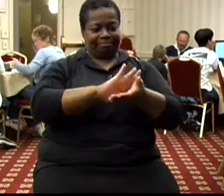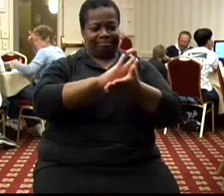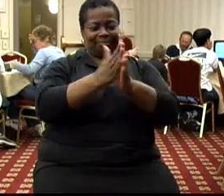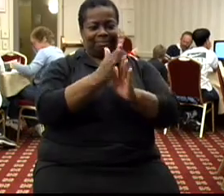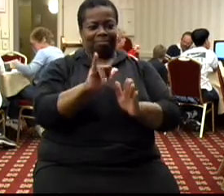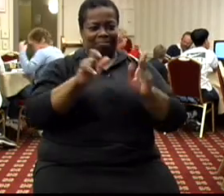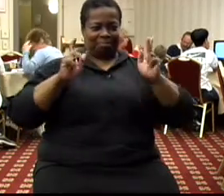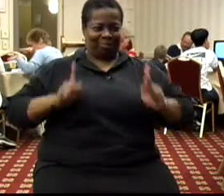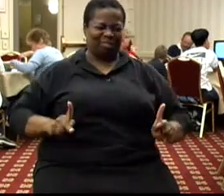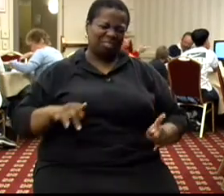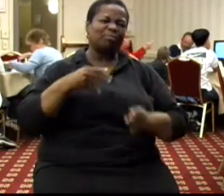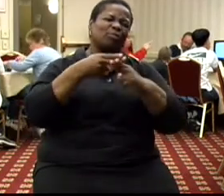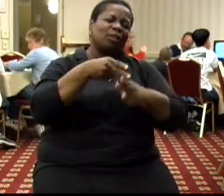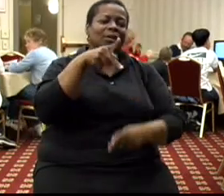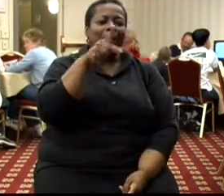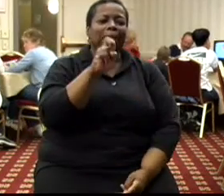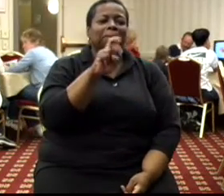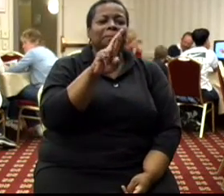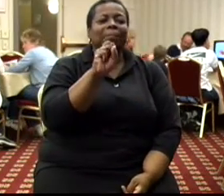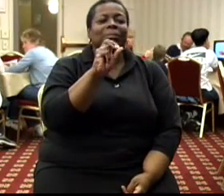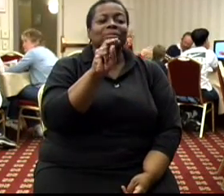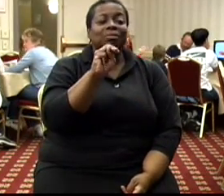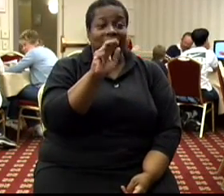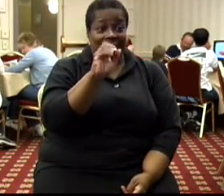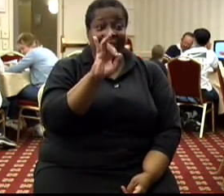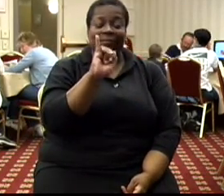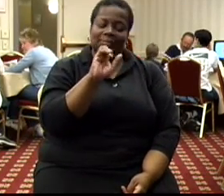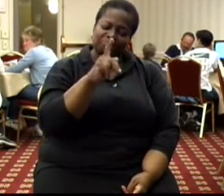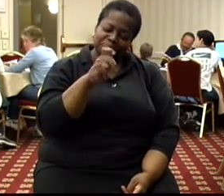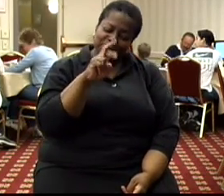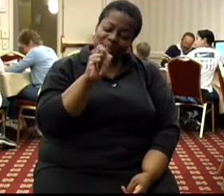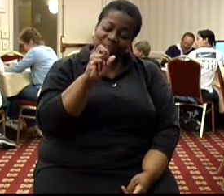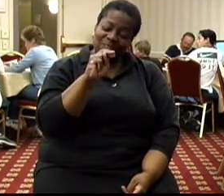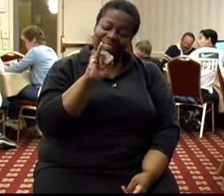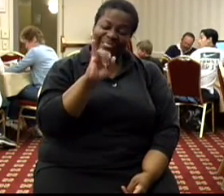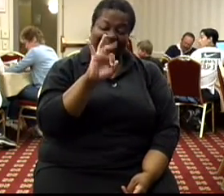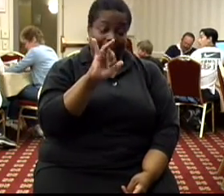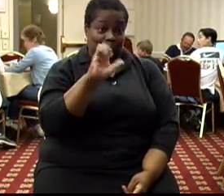become alive. You need to use personification.